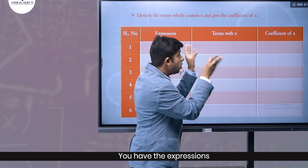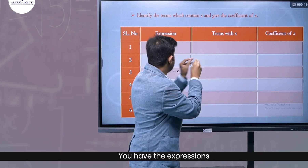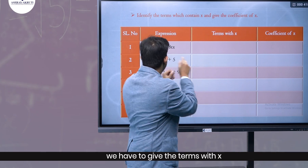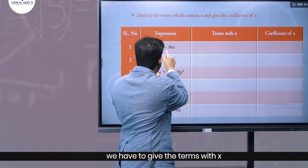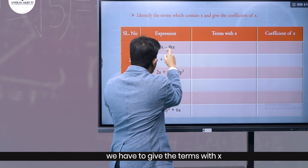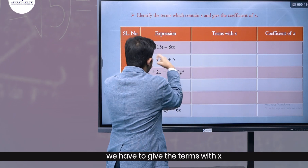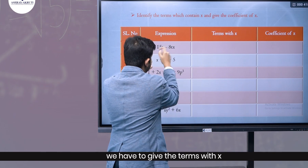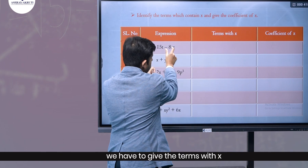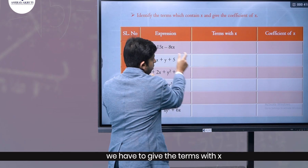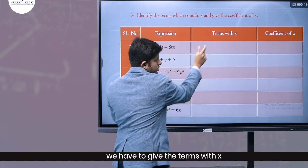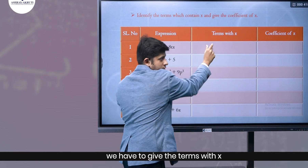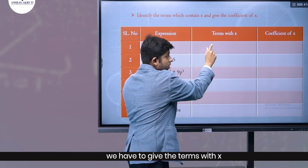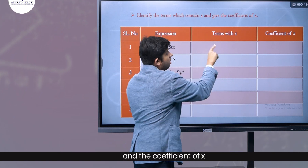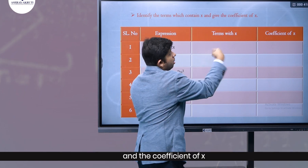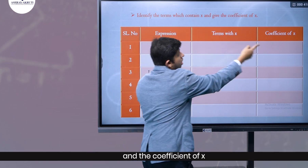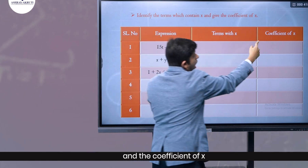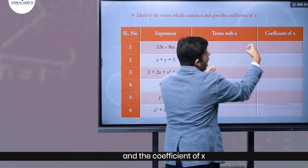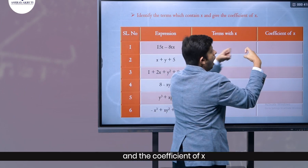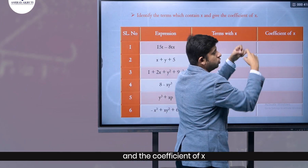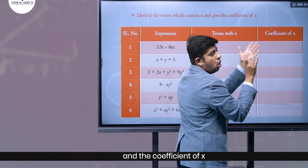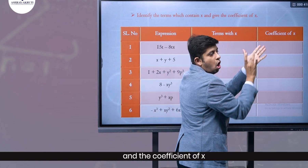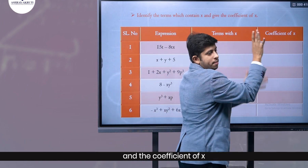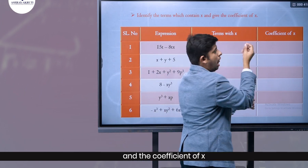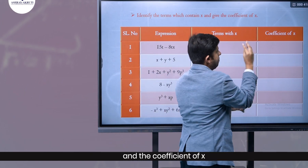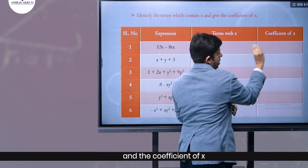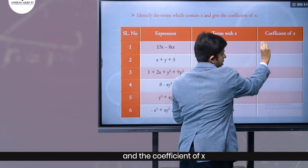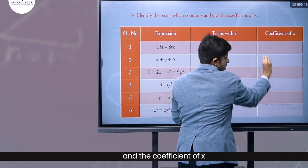We have to give the terms with x and the coefficient of x.